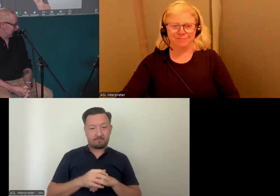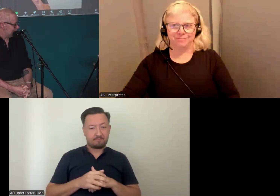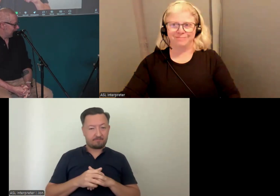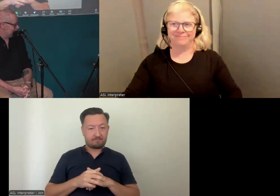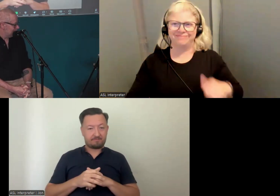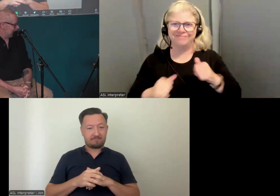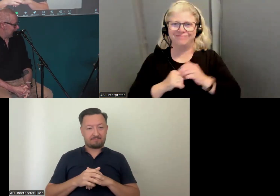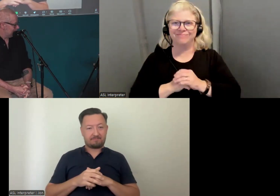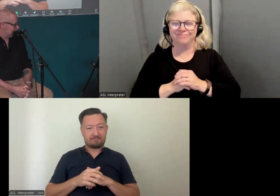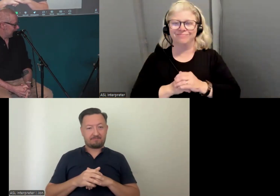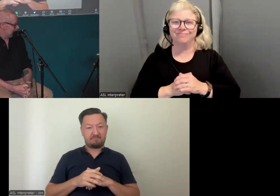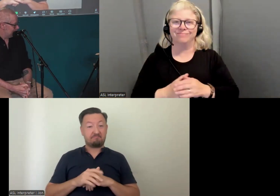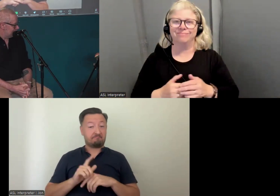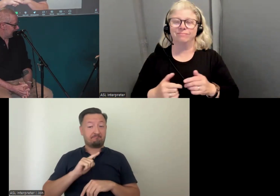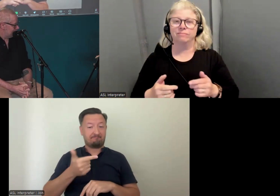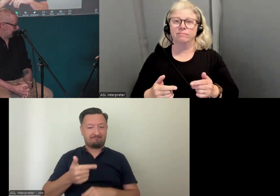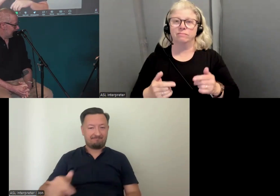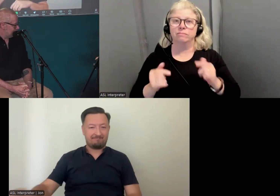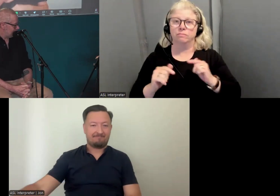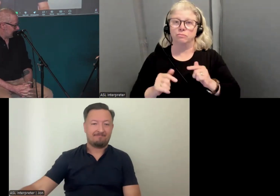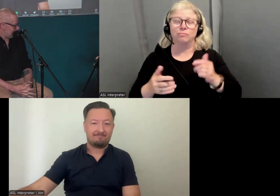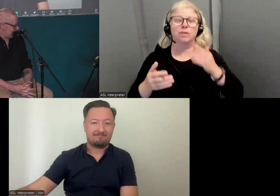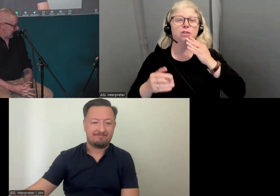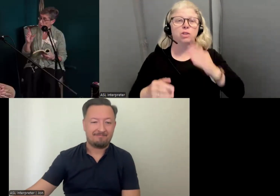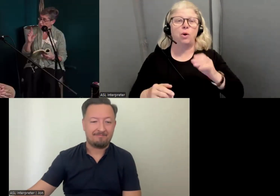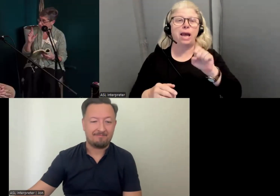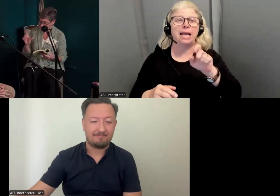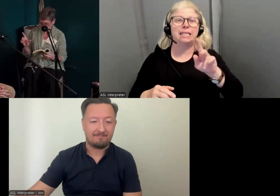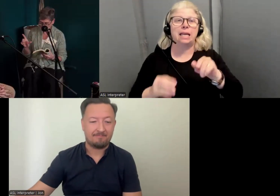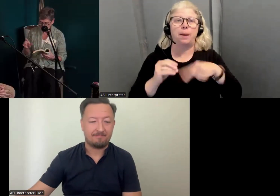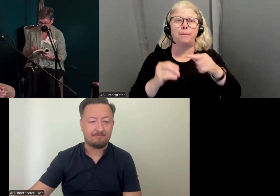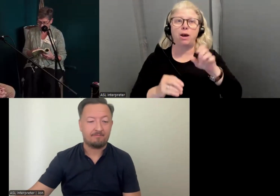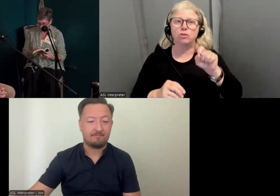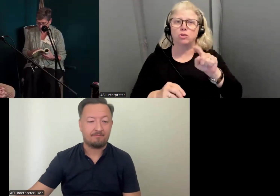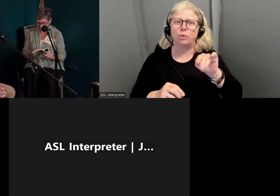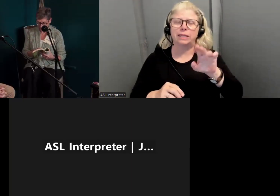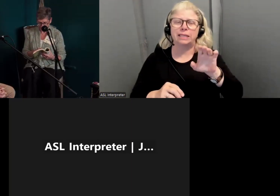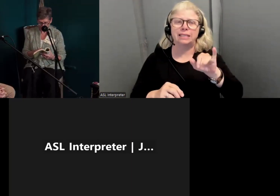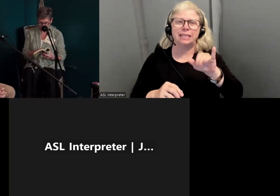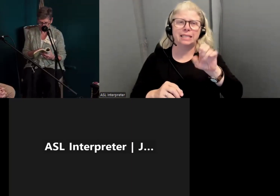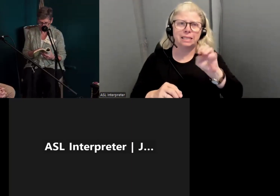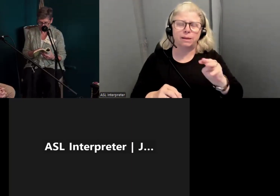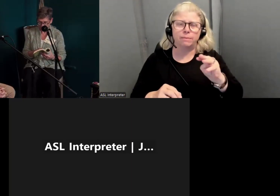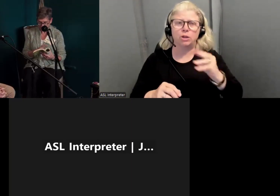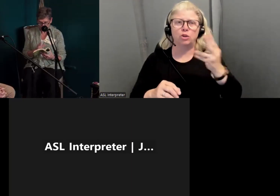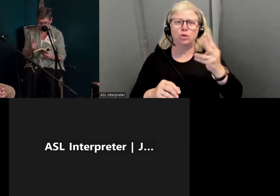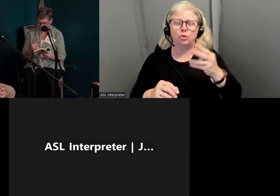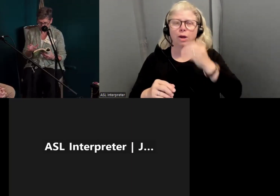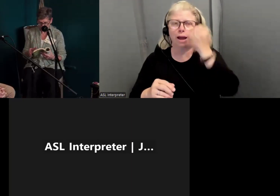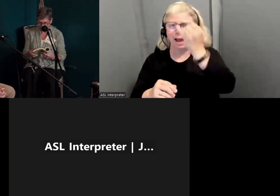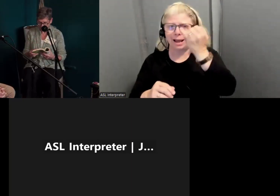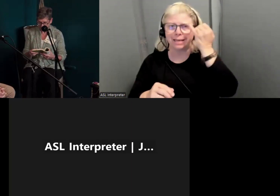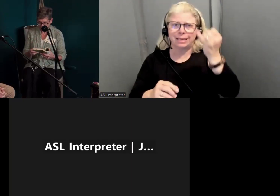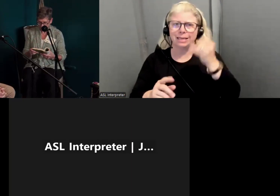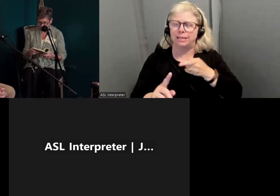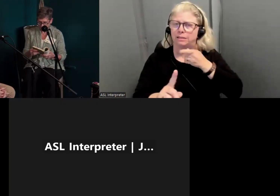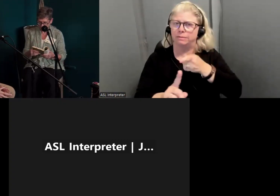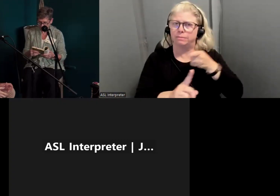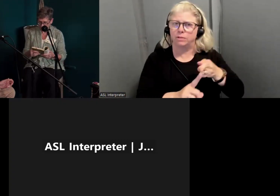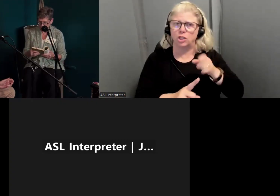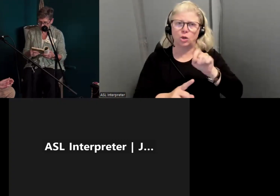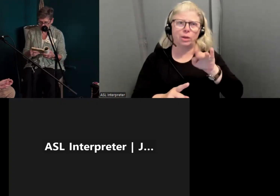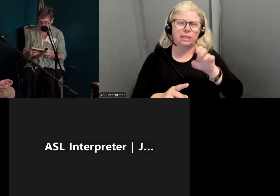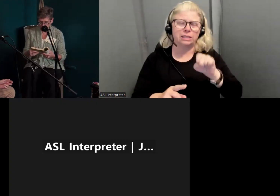your essay on Stoicism, where you say there are two crucial ideas underlying Stoicism, and they each correspond to one